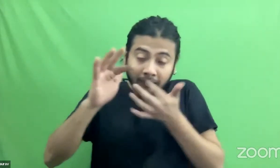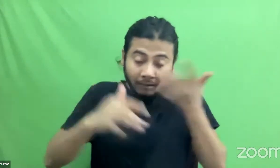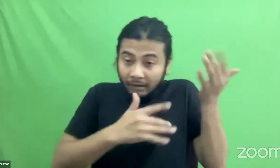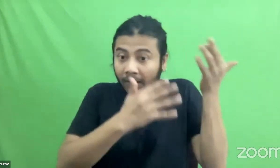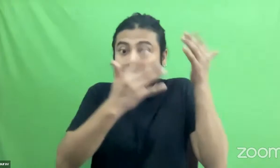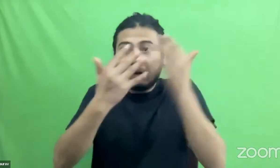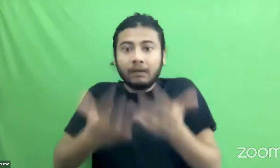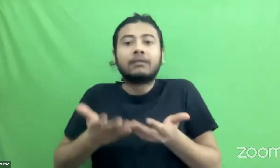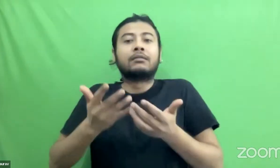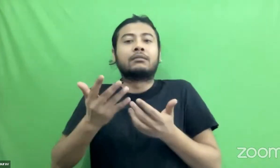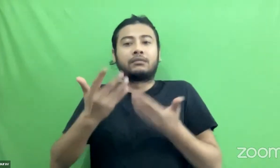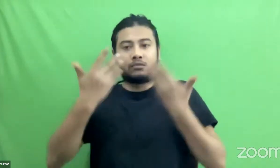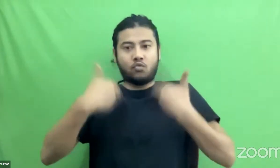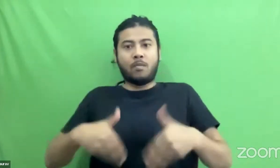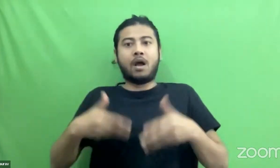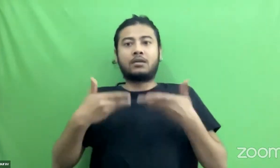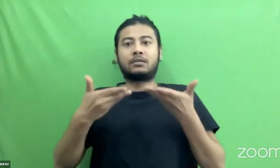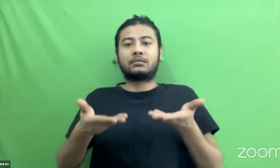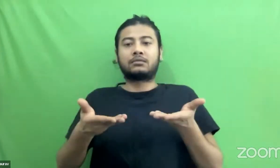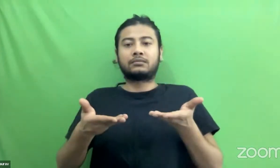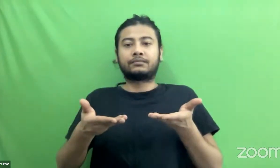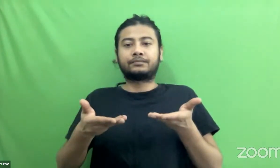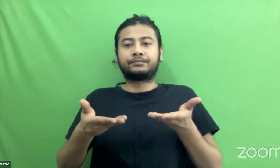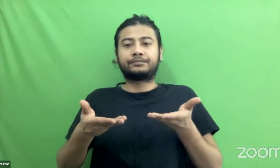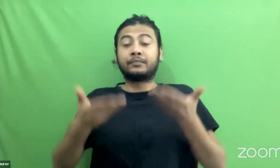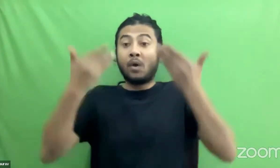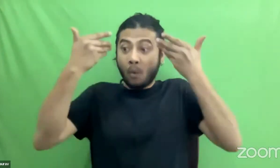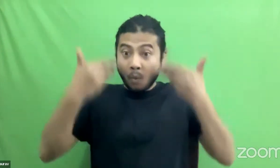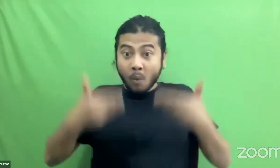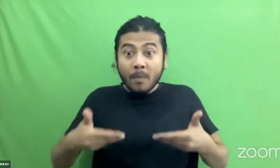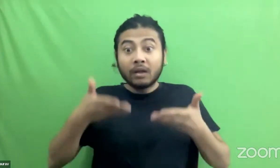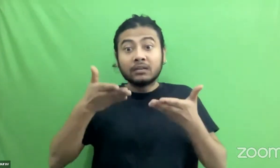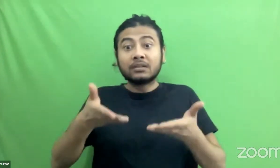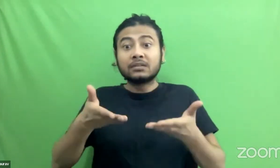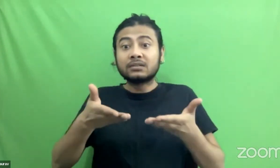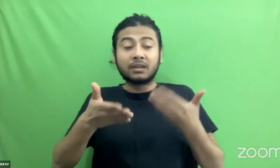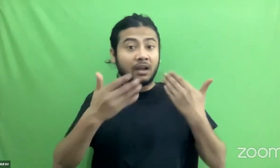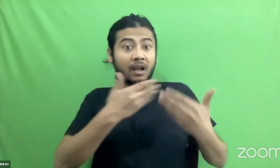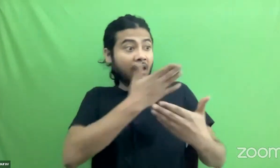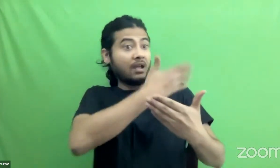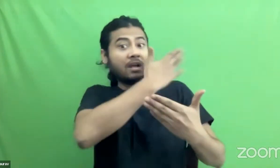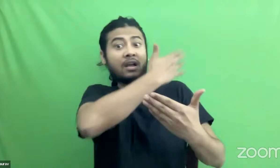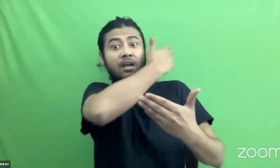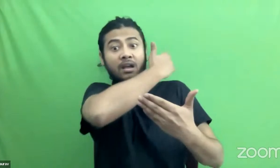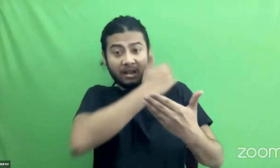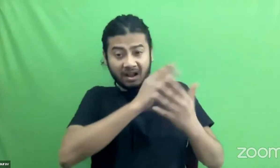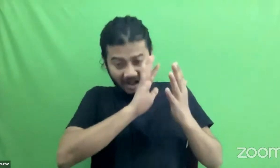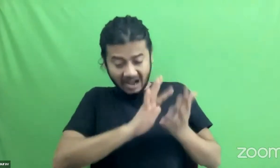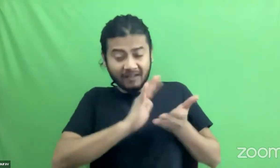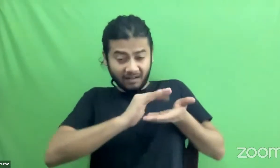Now, something very important to remember is there are many other mantras also of different